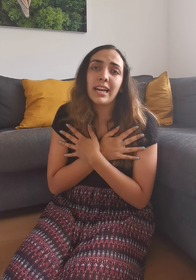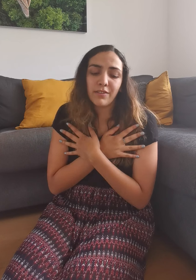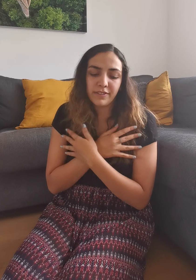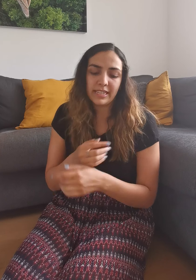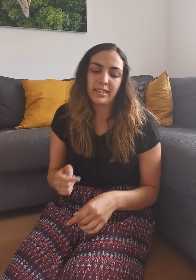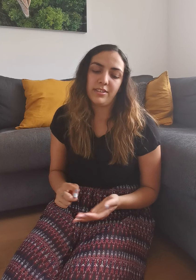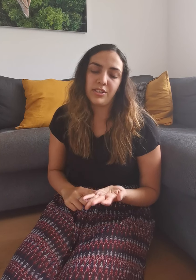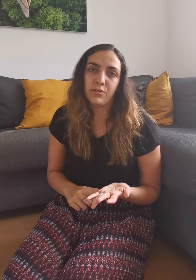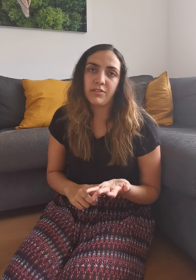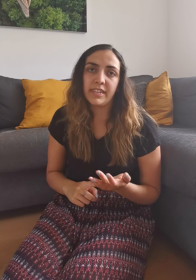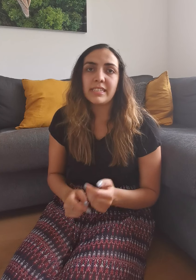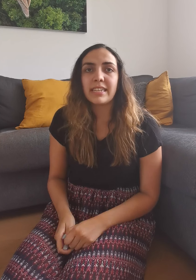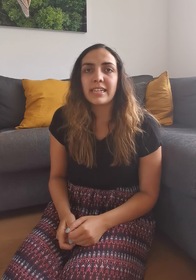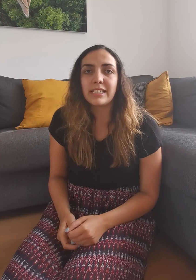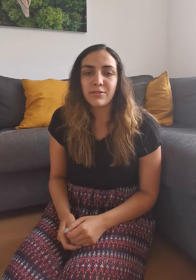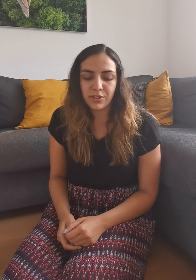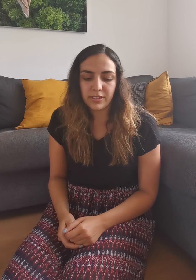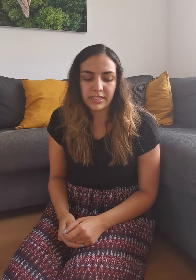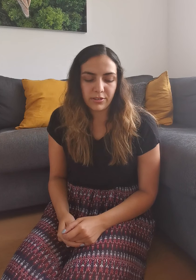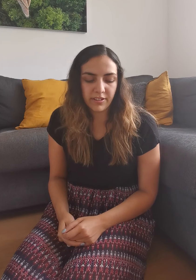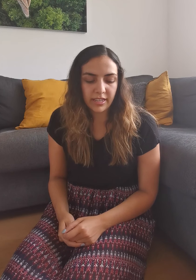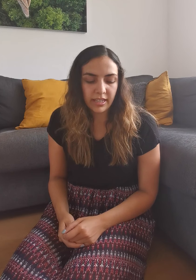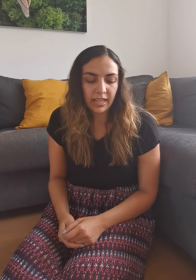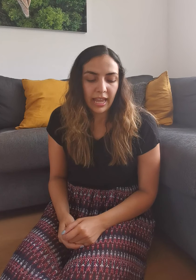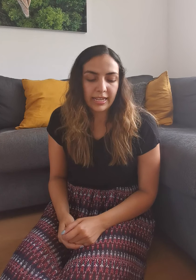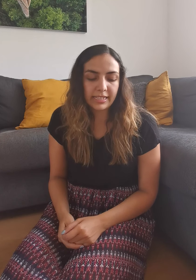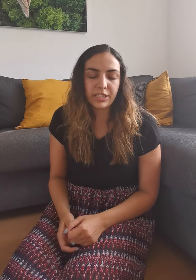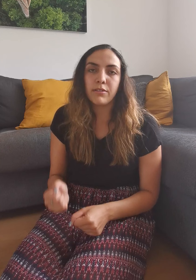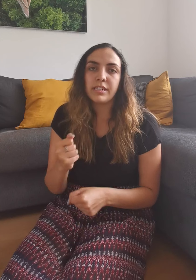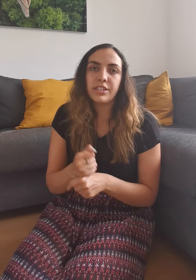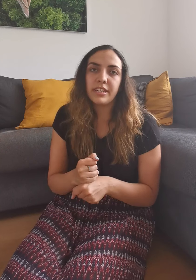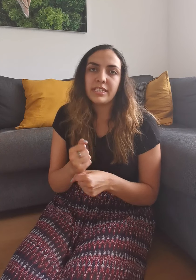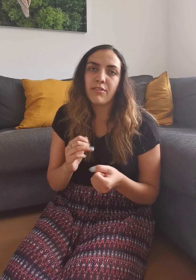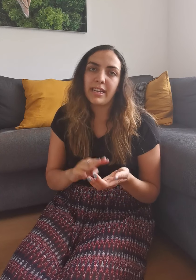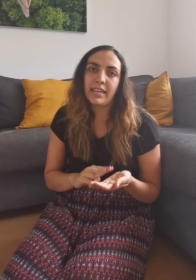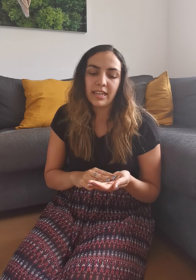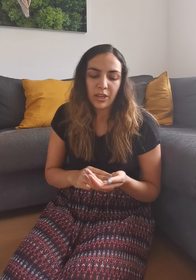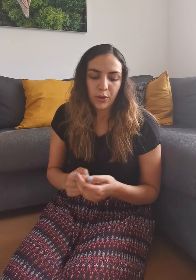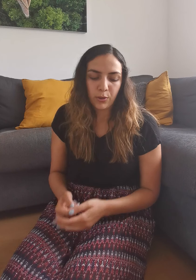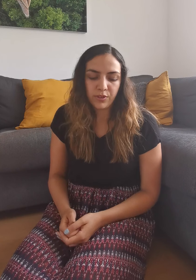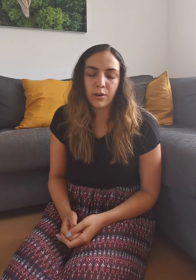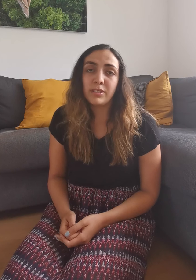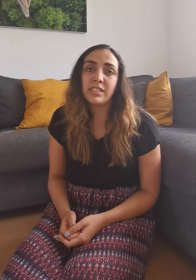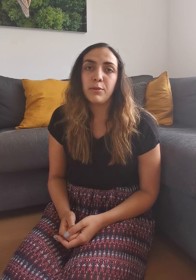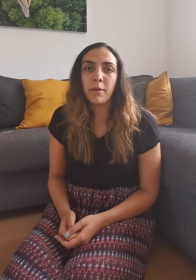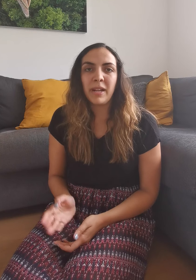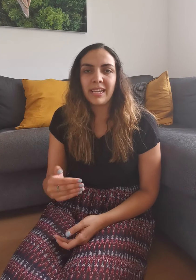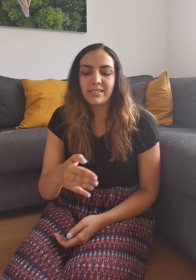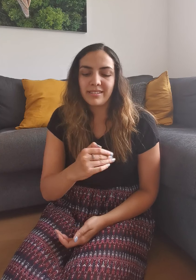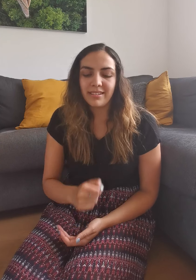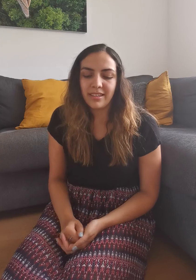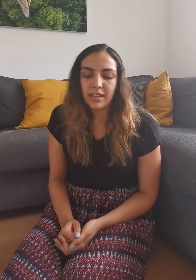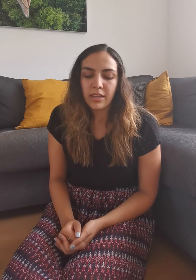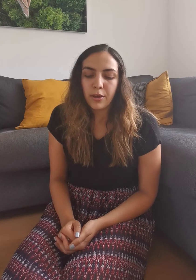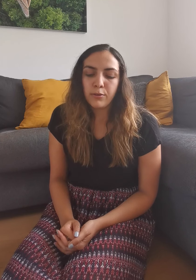love Tiddler's story, said Little Johnny Dory. And he told it to his granny, who told it to a place. Who